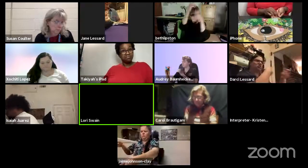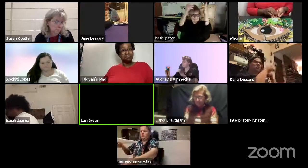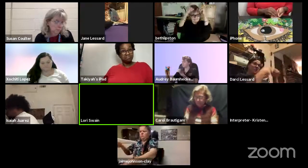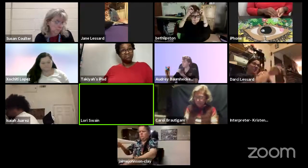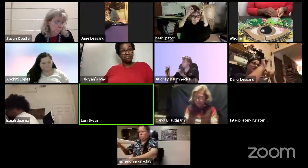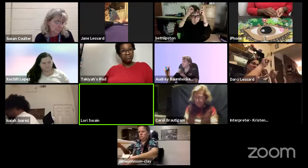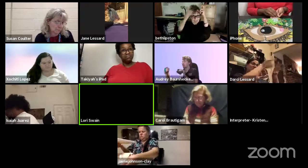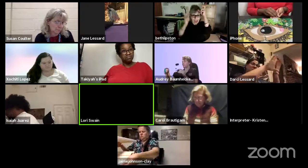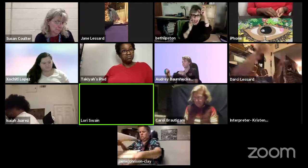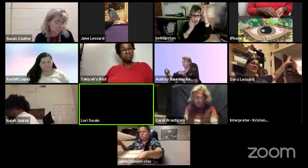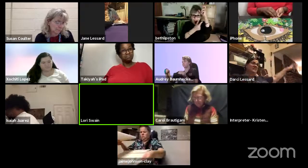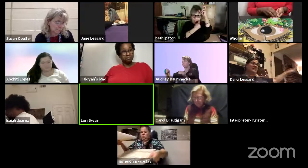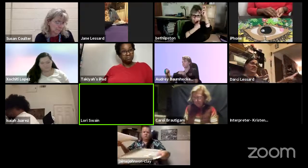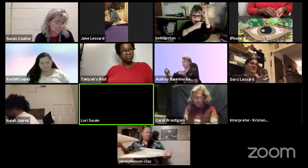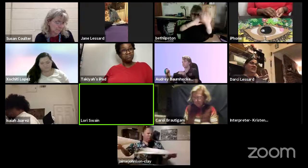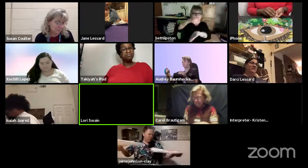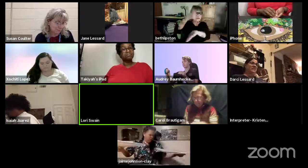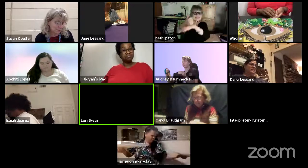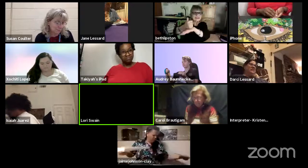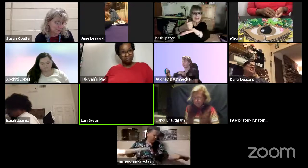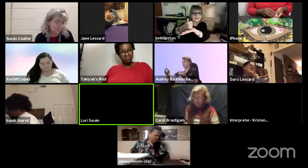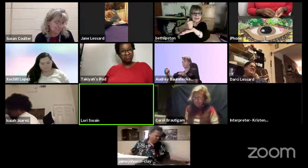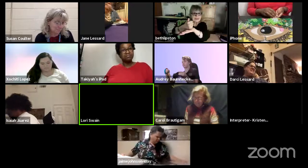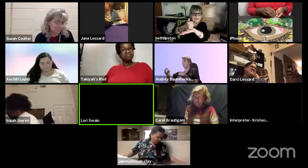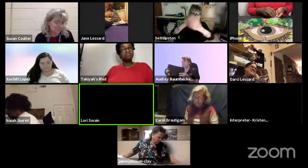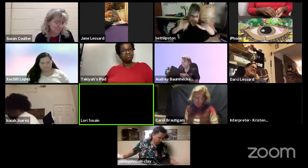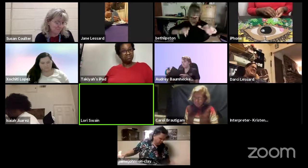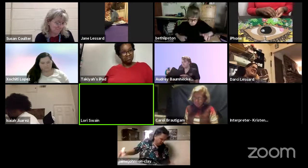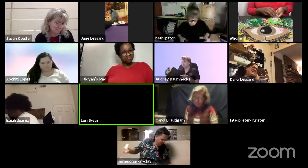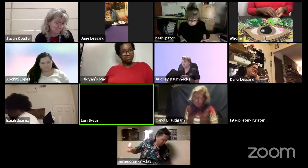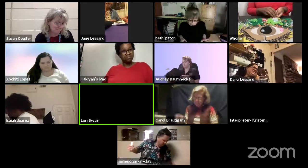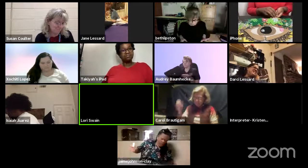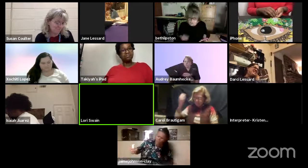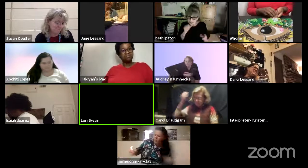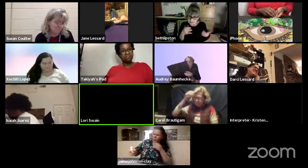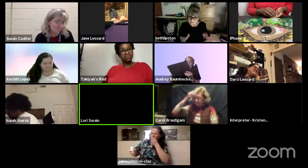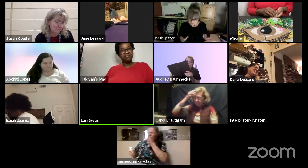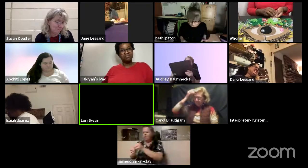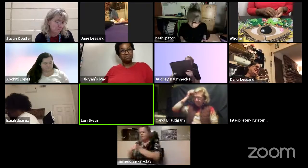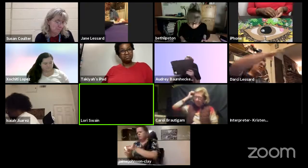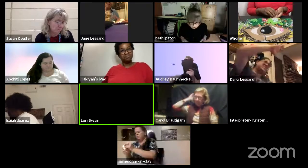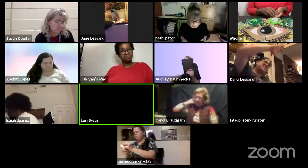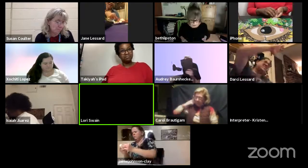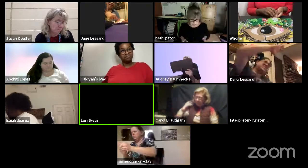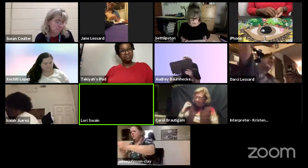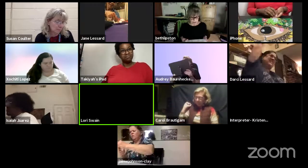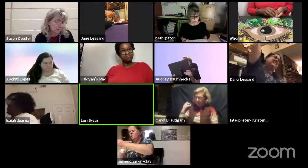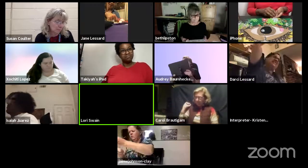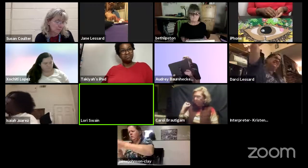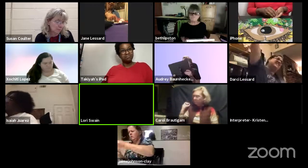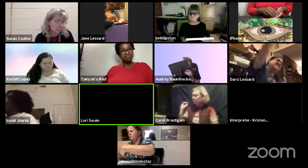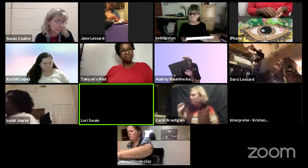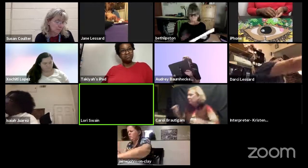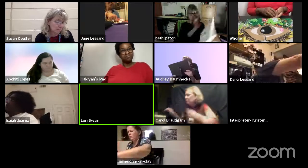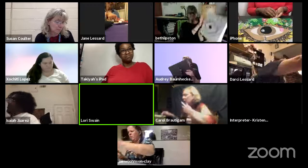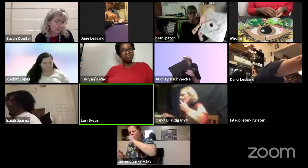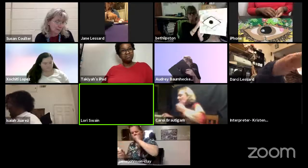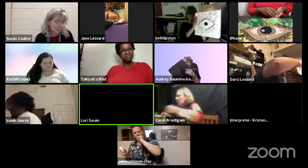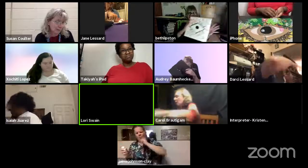sign language. I thought that it was very important to have our eyes, be because I'm very visual. So, setting up